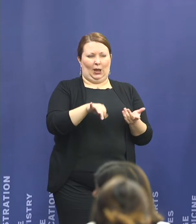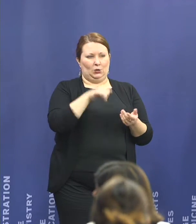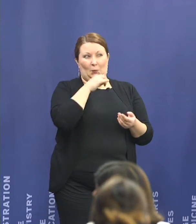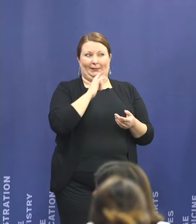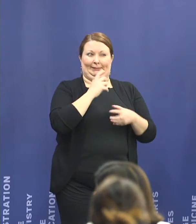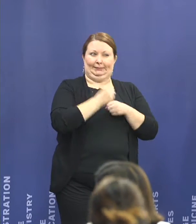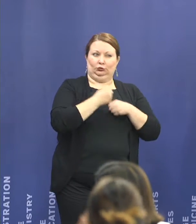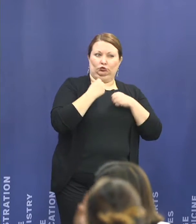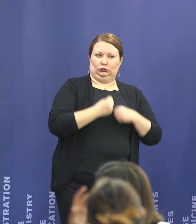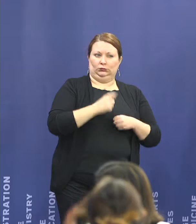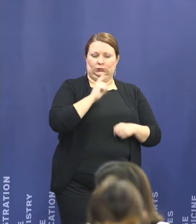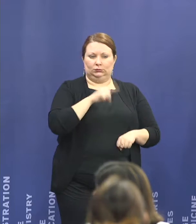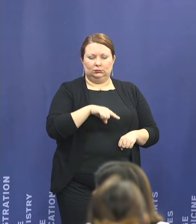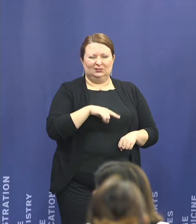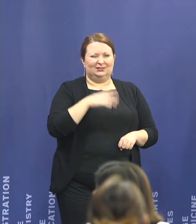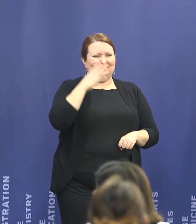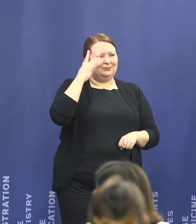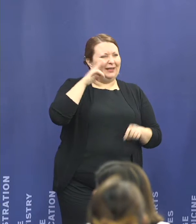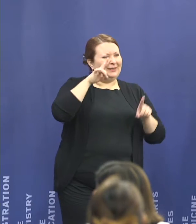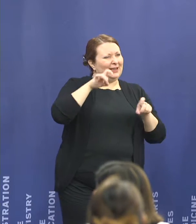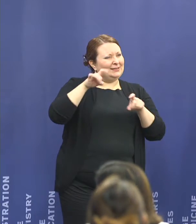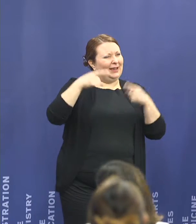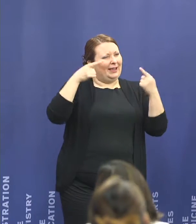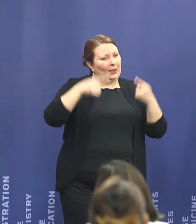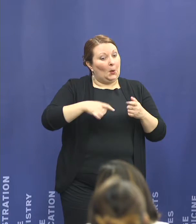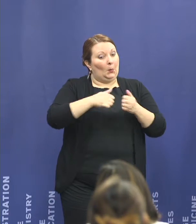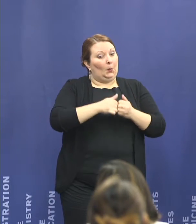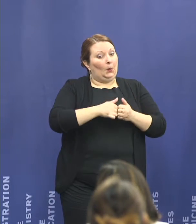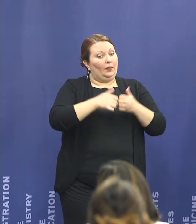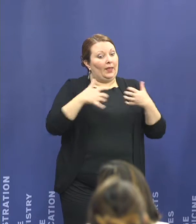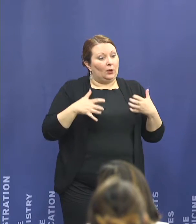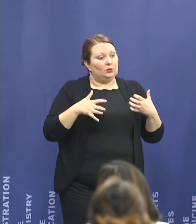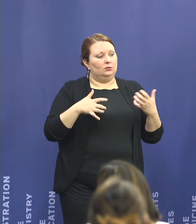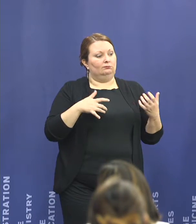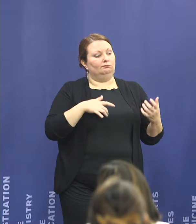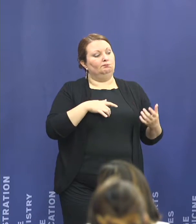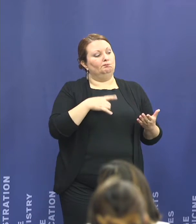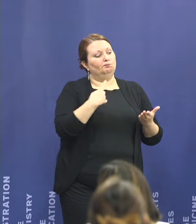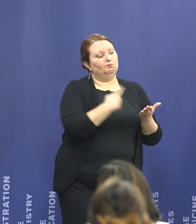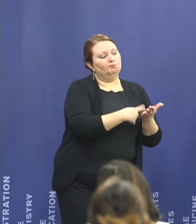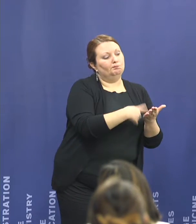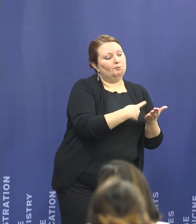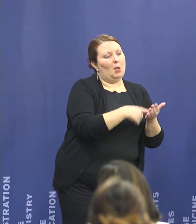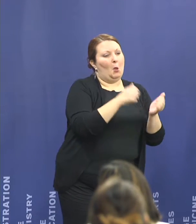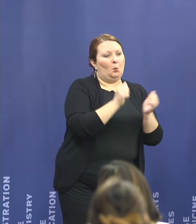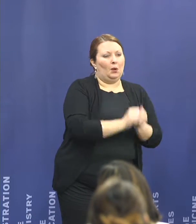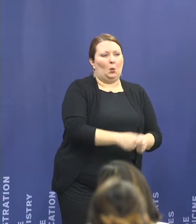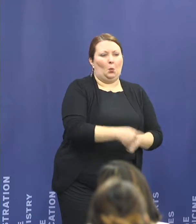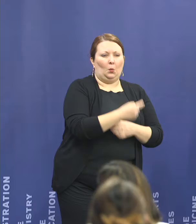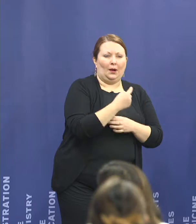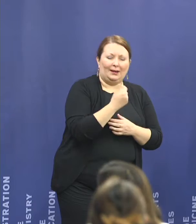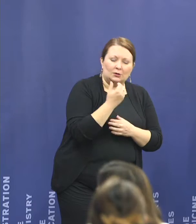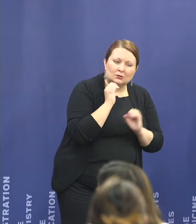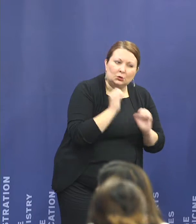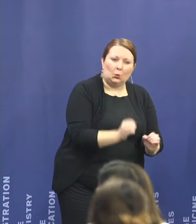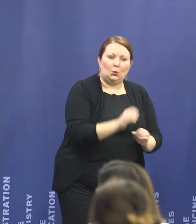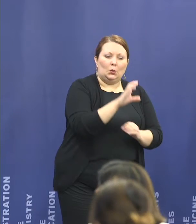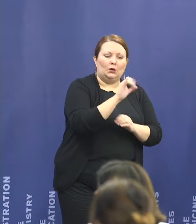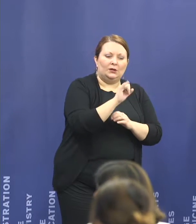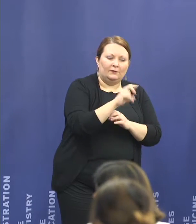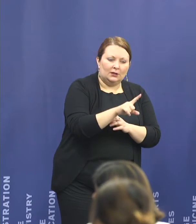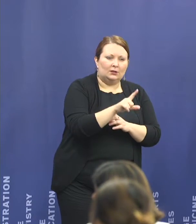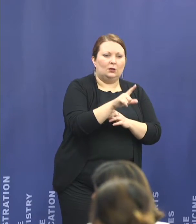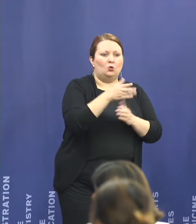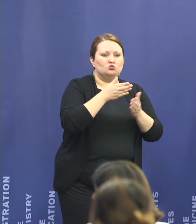is why did this testing take place without the interrogation of a single civil rights outcome, like